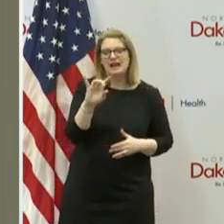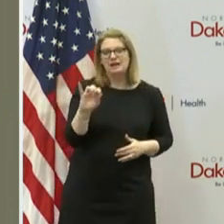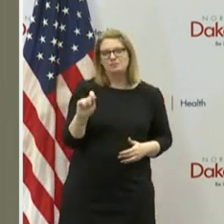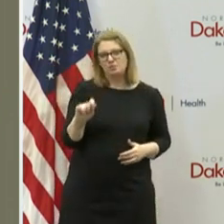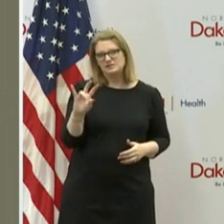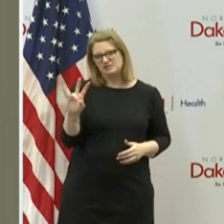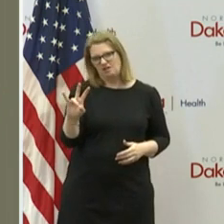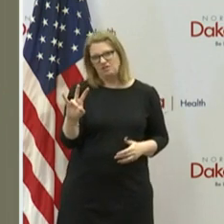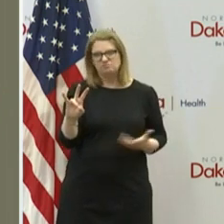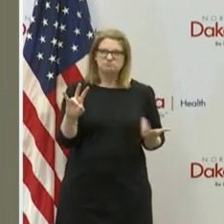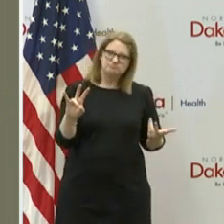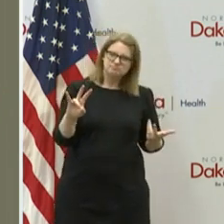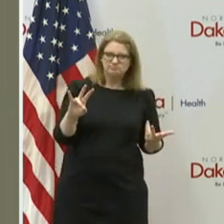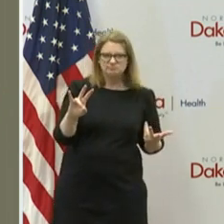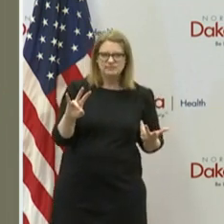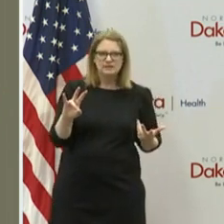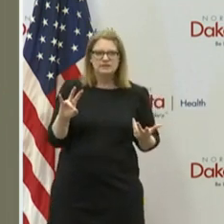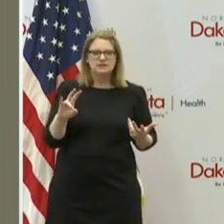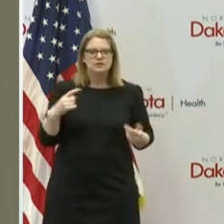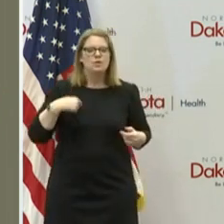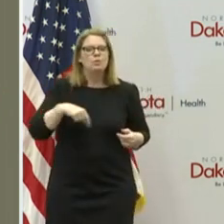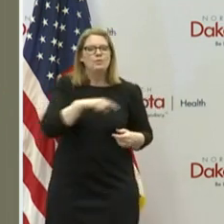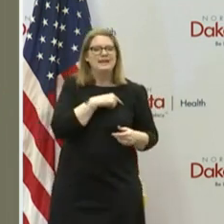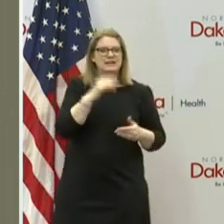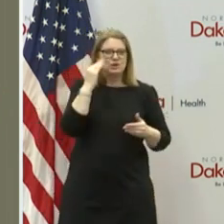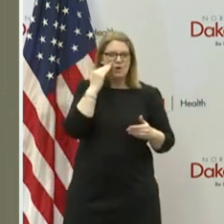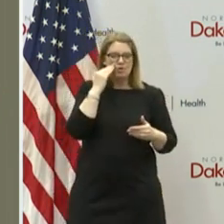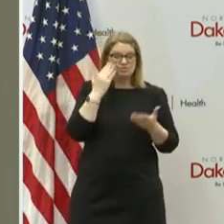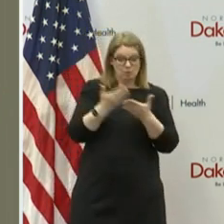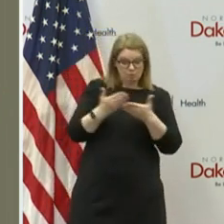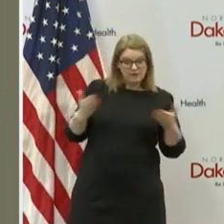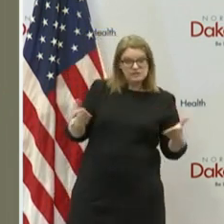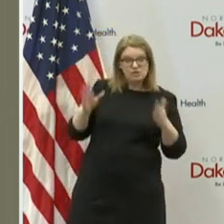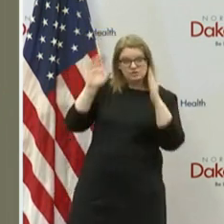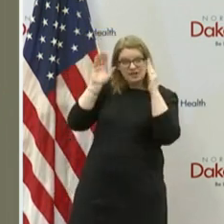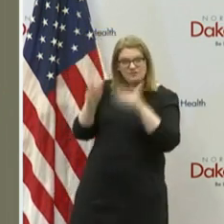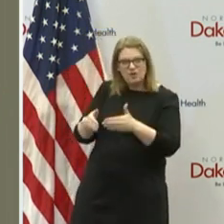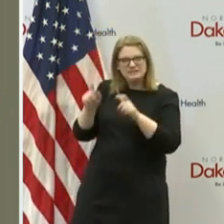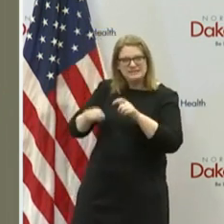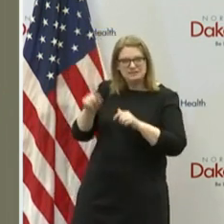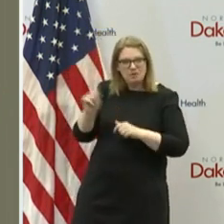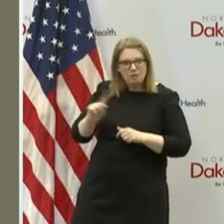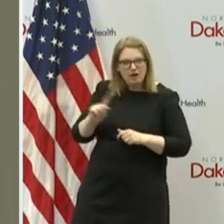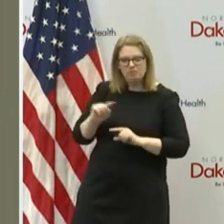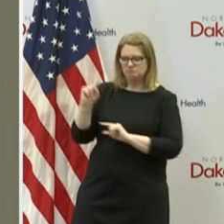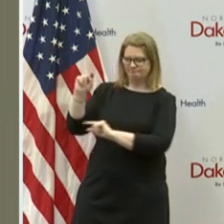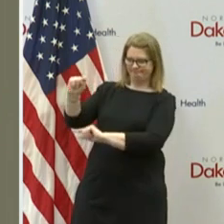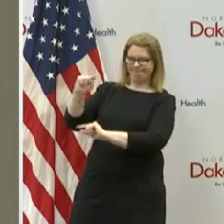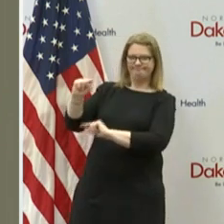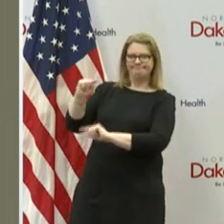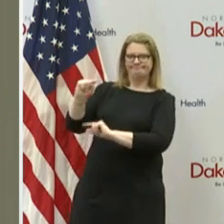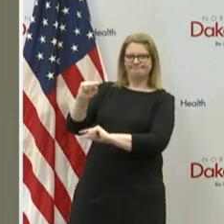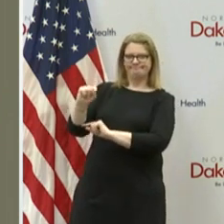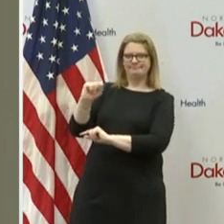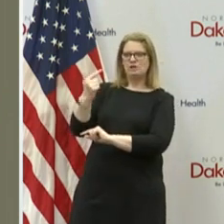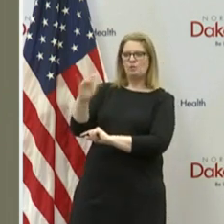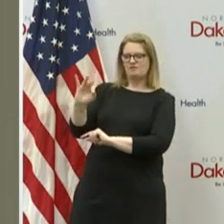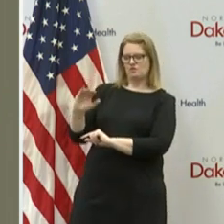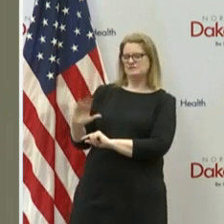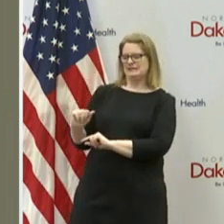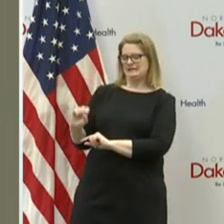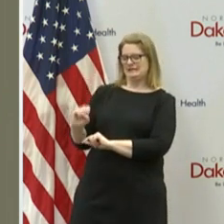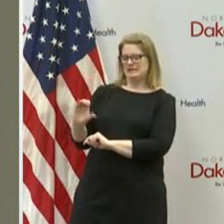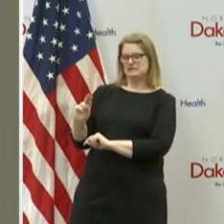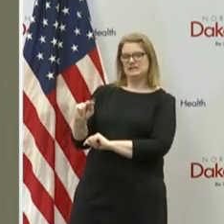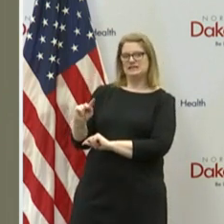meaningful compared to the fact that we just know where we've got to direct our resources, and that's to those counties that are on the Cass and Grand